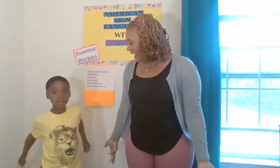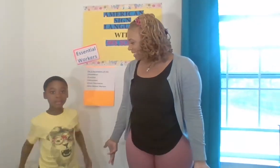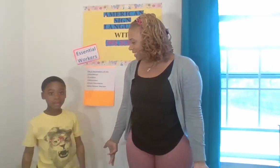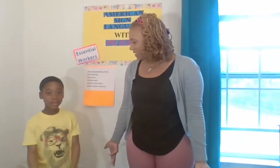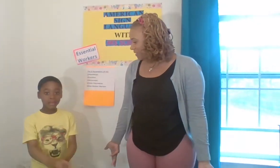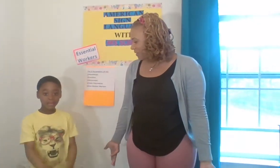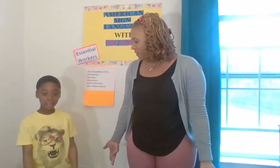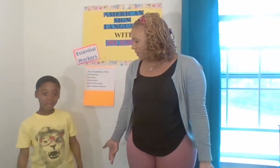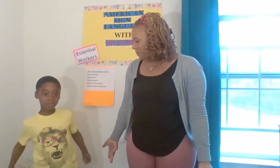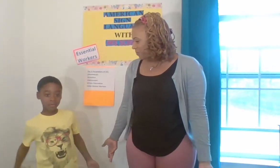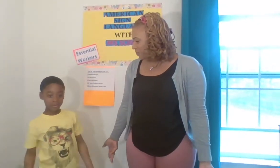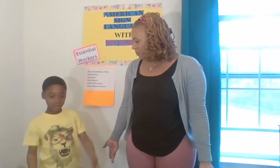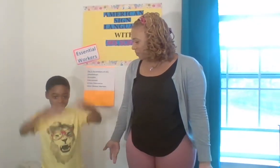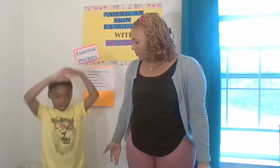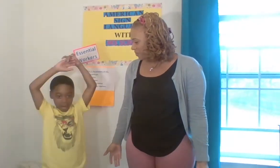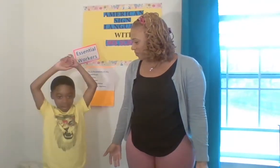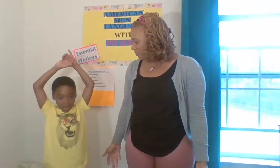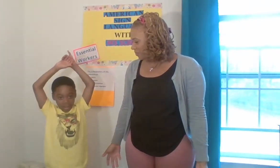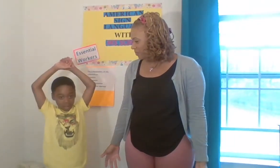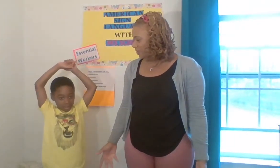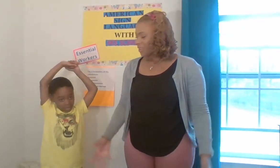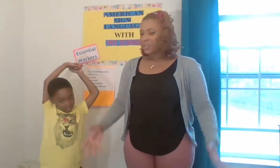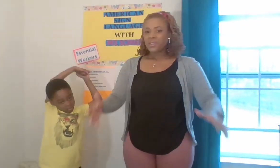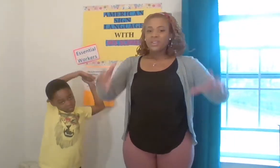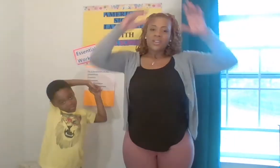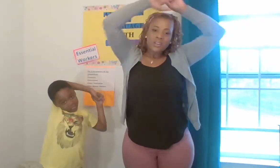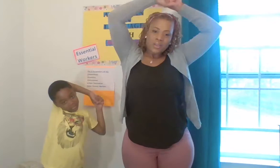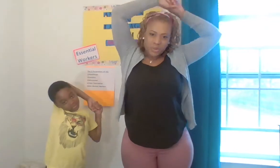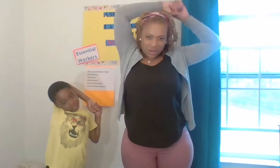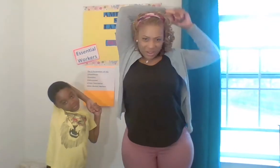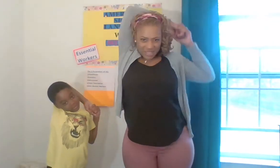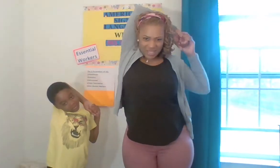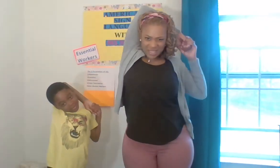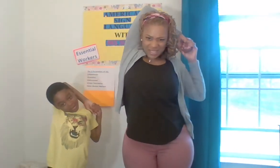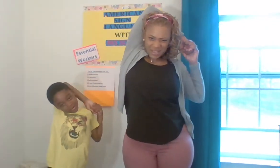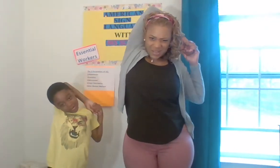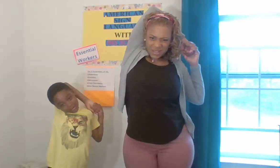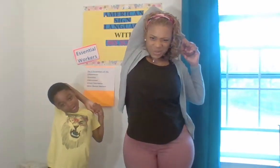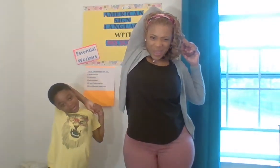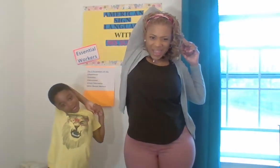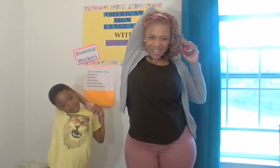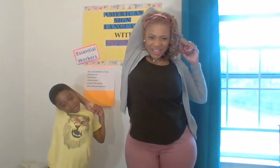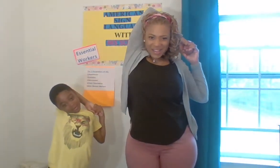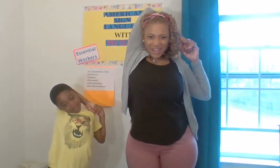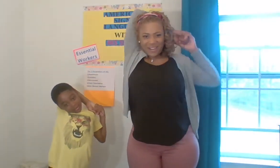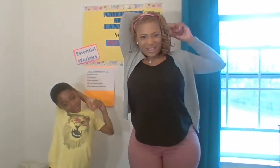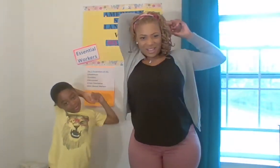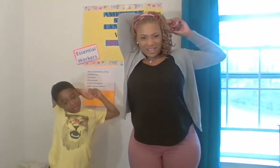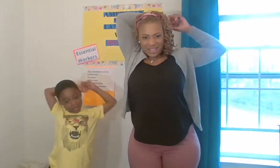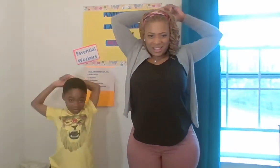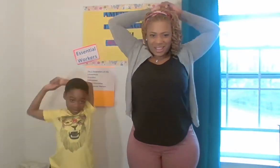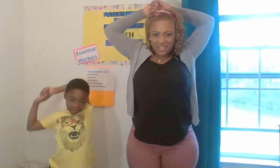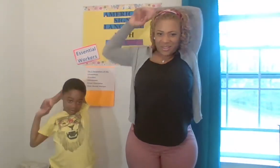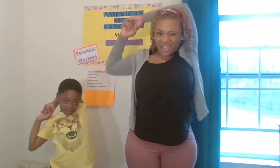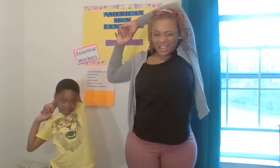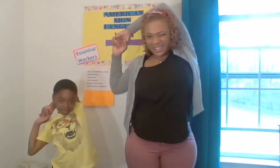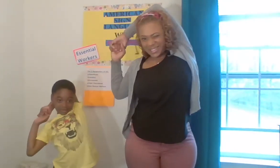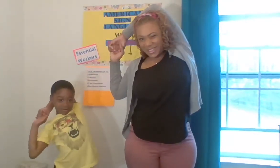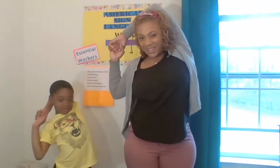next? Next, we're going to put our hands like this and go. Put our hands like this and go this way. All right. And then the other way. Oh,